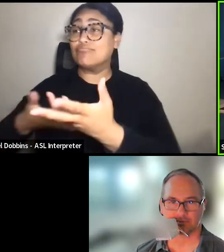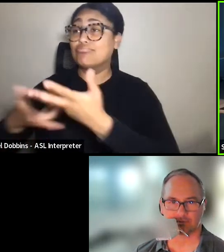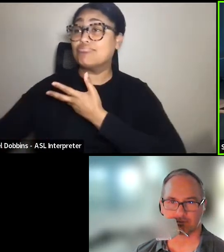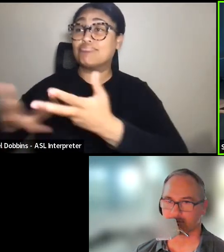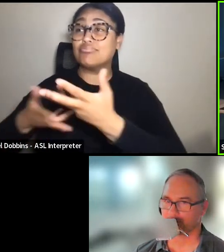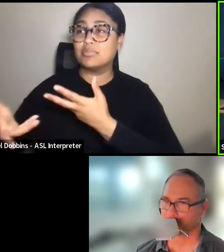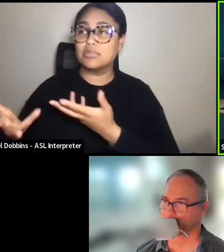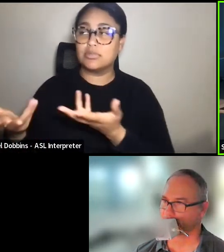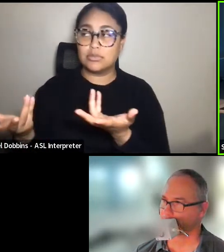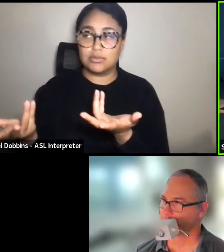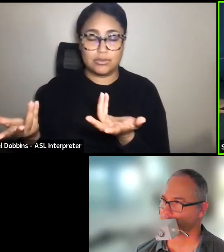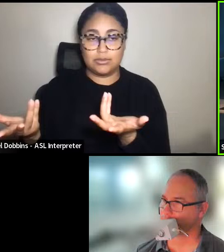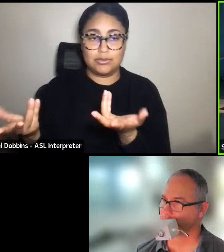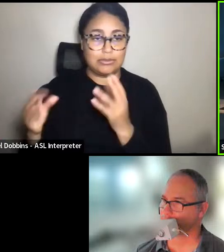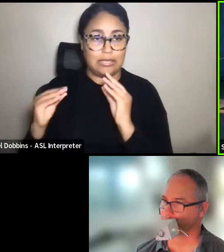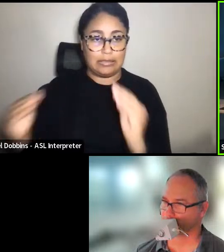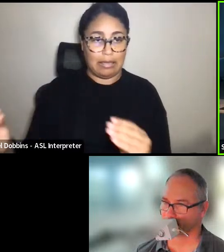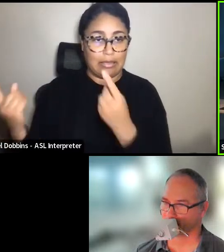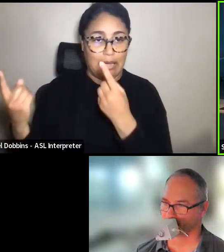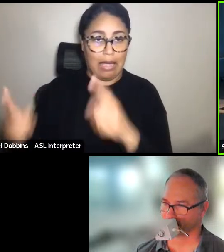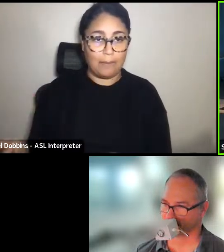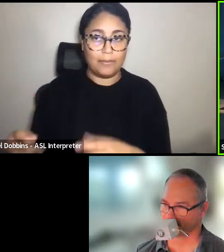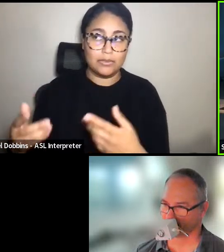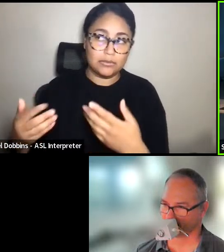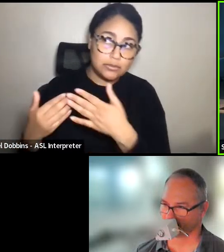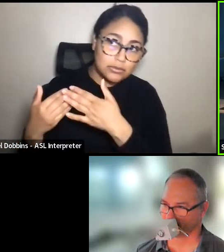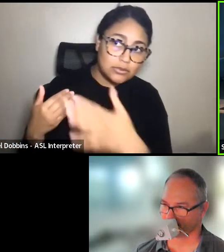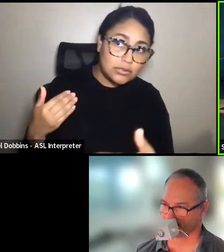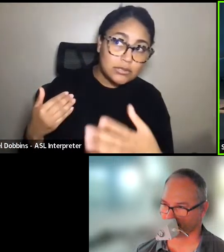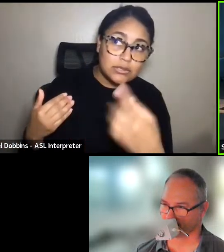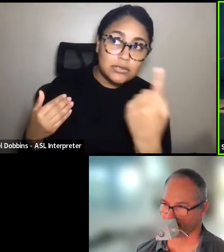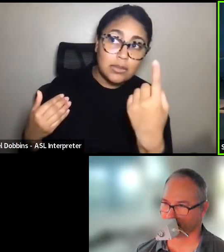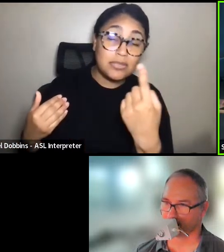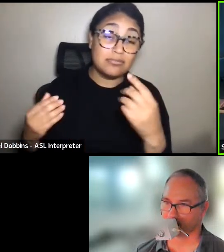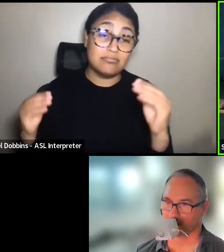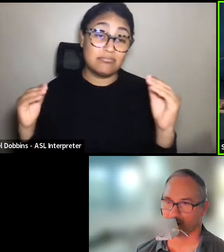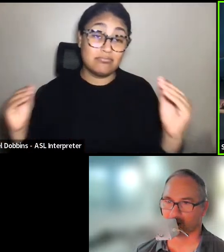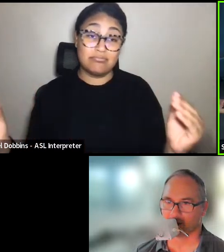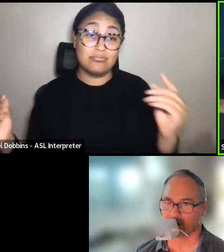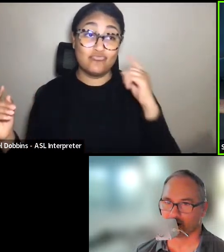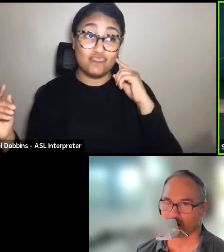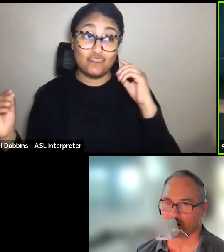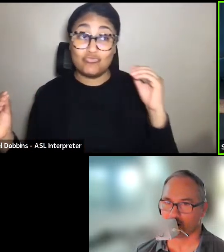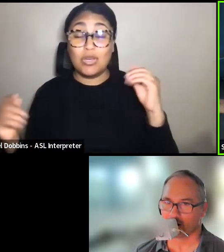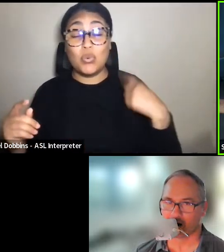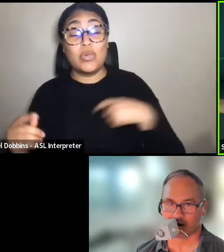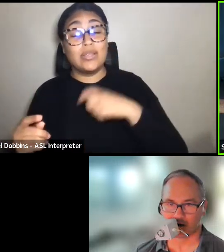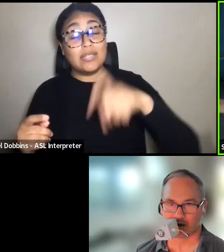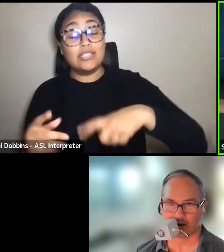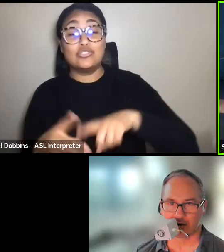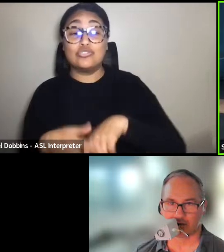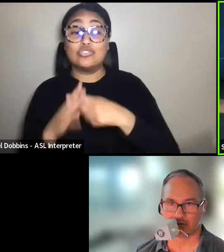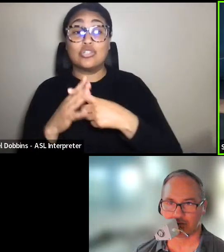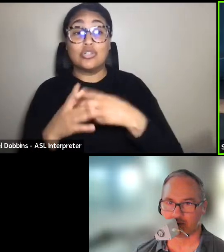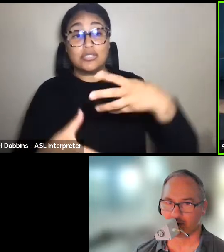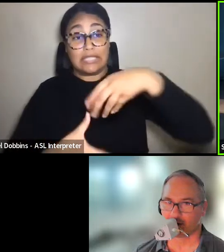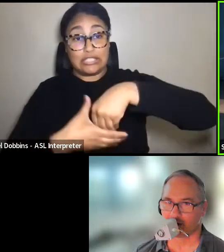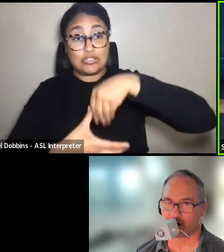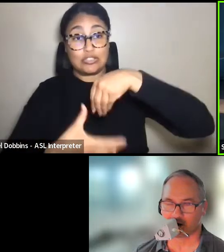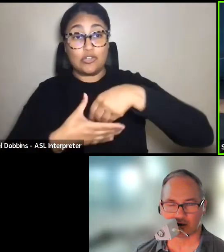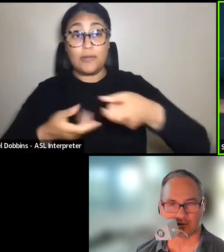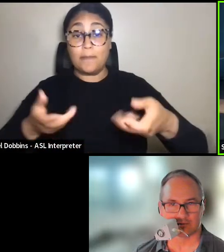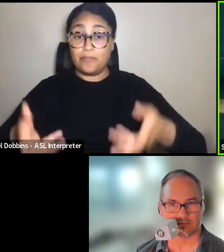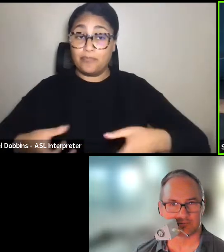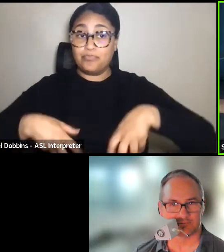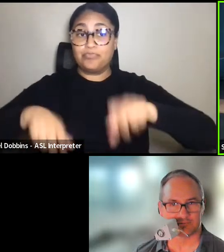no guardrails that are on the horizon. We have to do something about it internally. We need to take control, Mhm. right? Which that